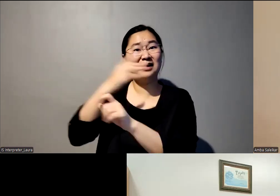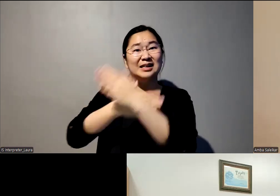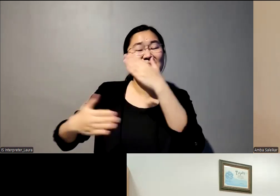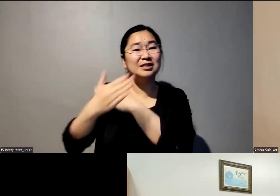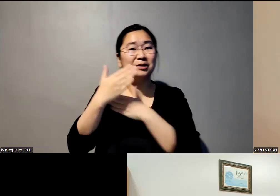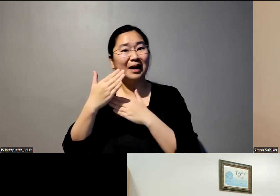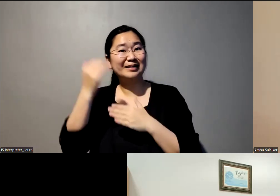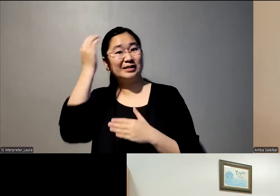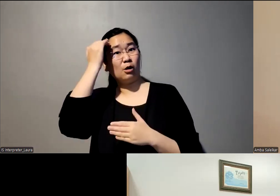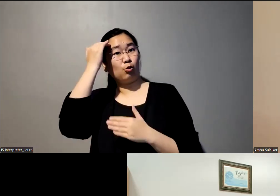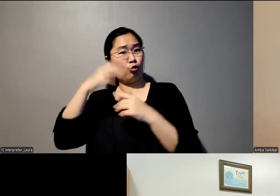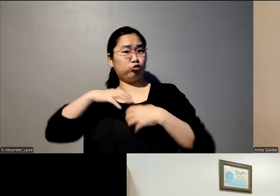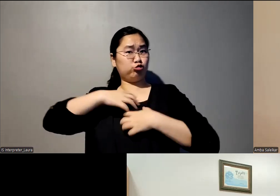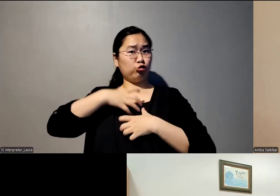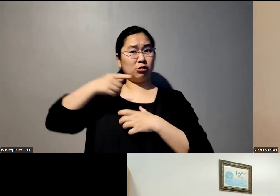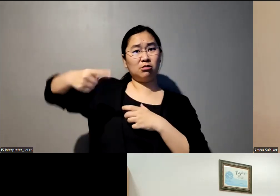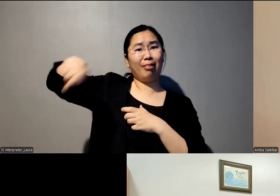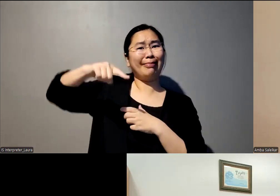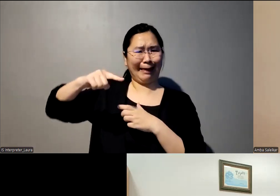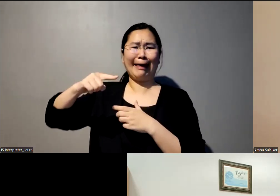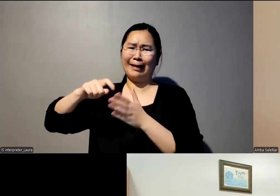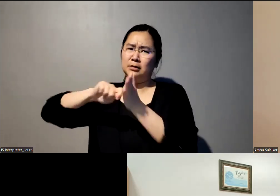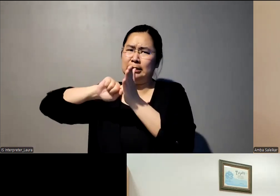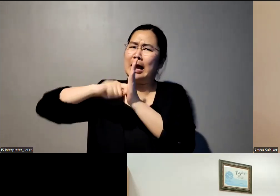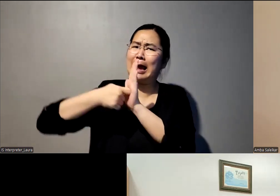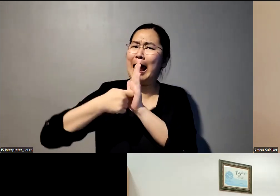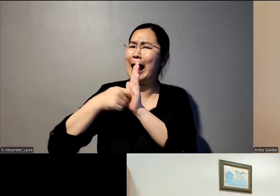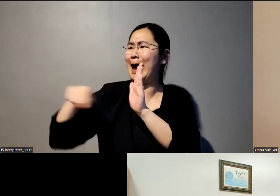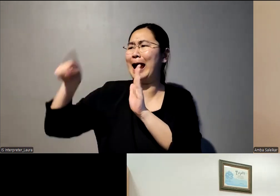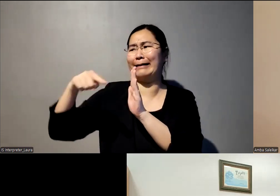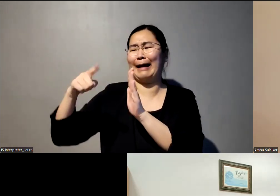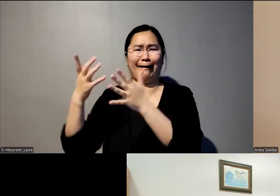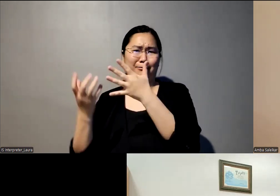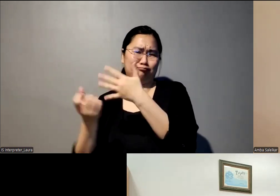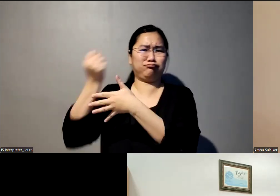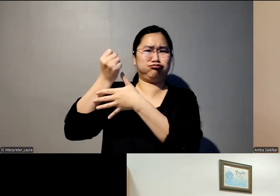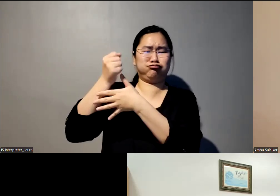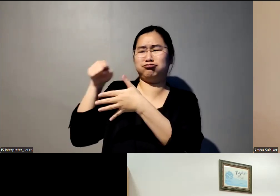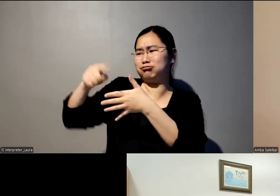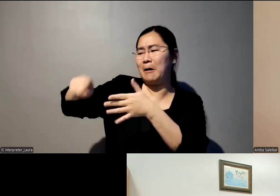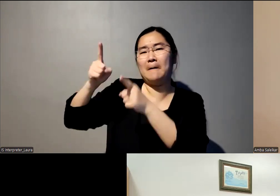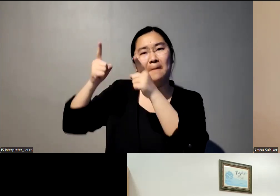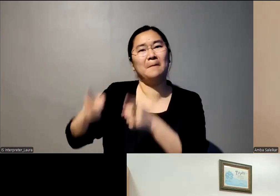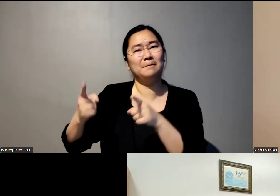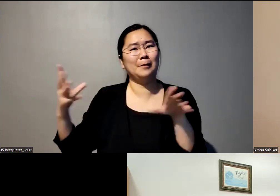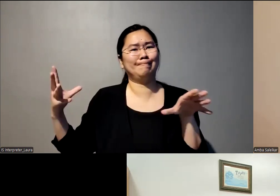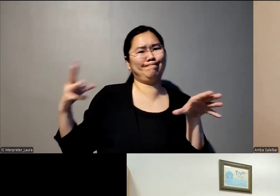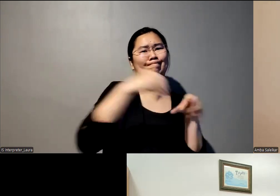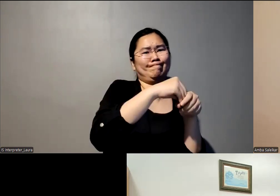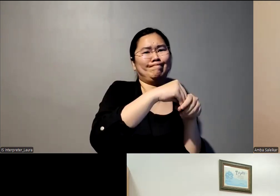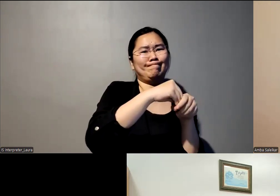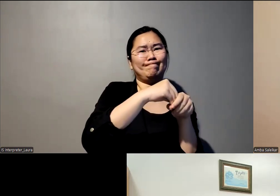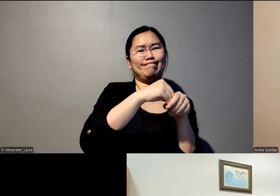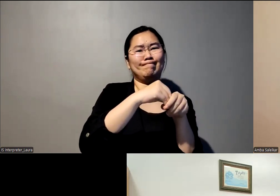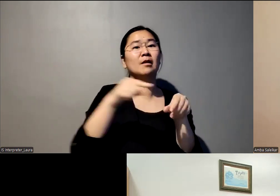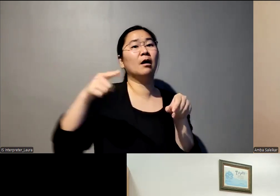those dangers what Korea experienced because we can understand the situations